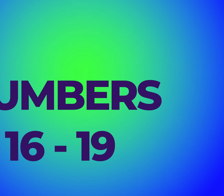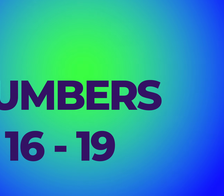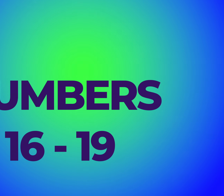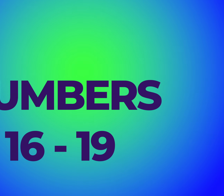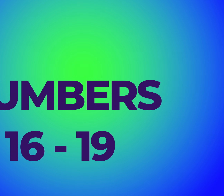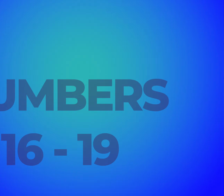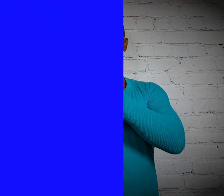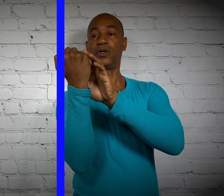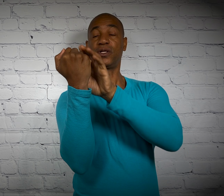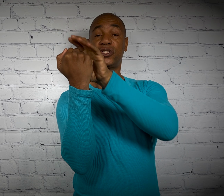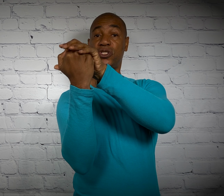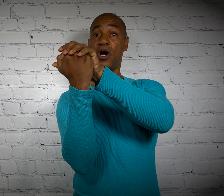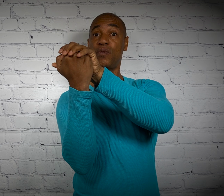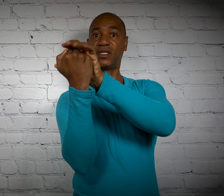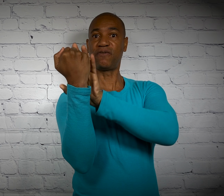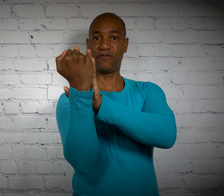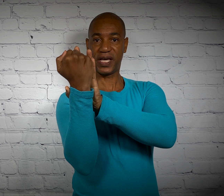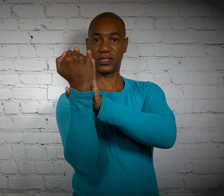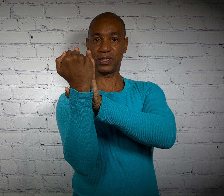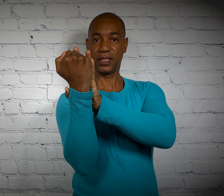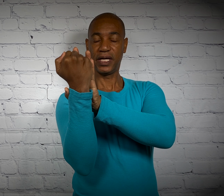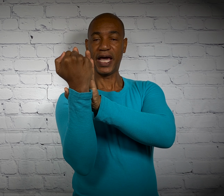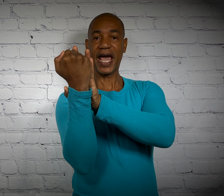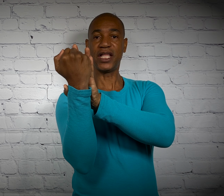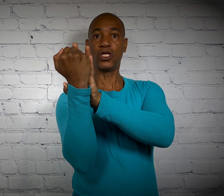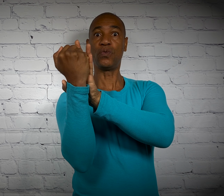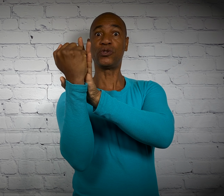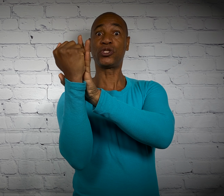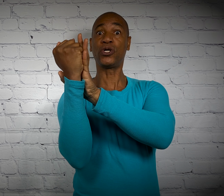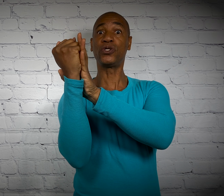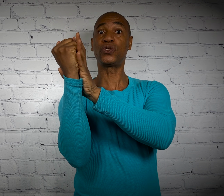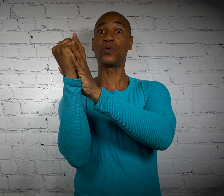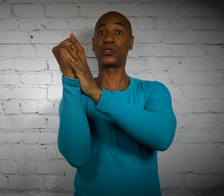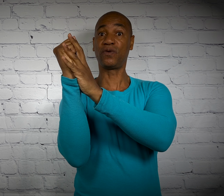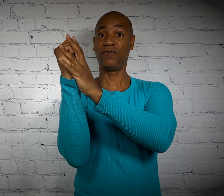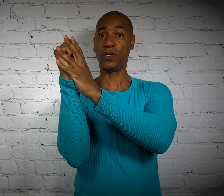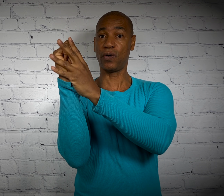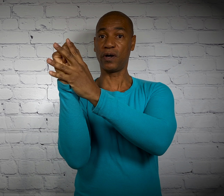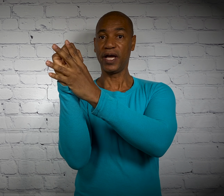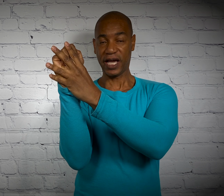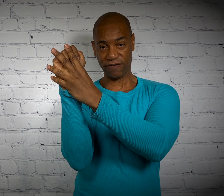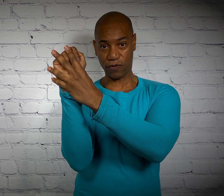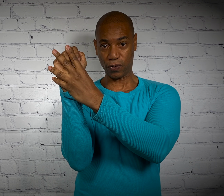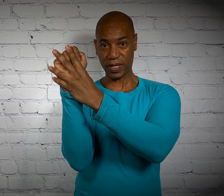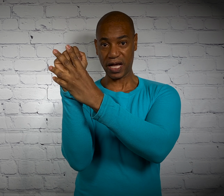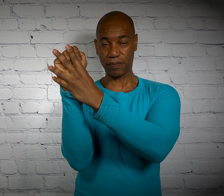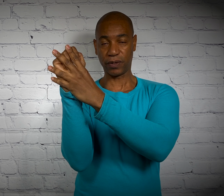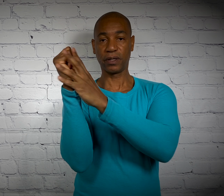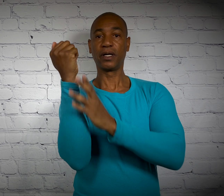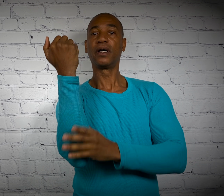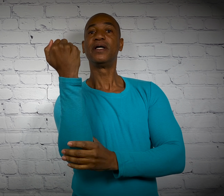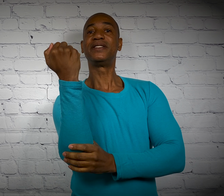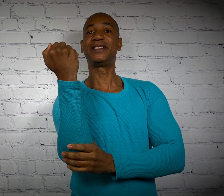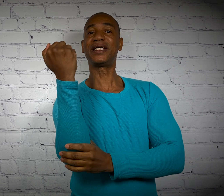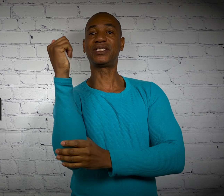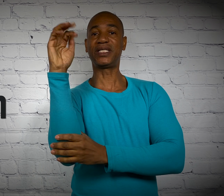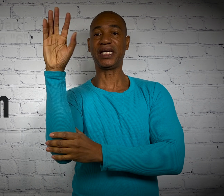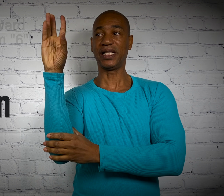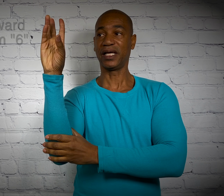19, you're going to start with the fist and you will turn towards the viewer and form a number. 16,